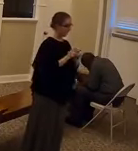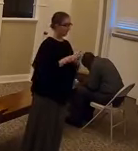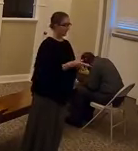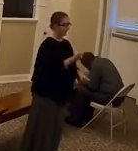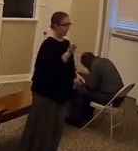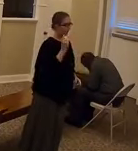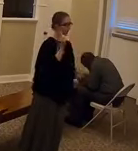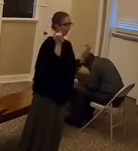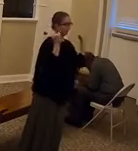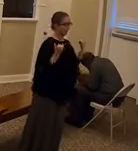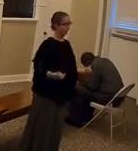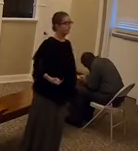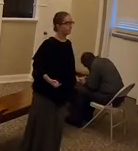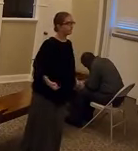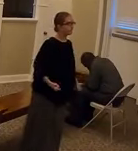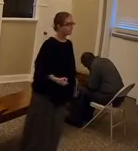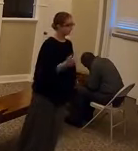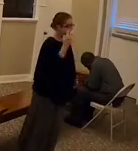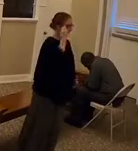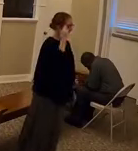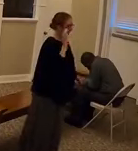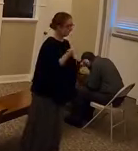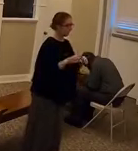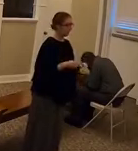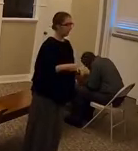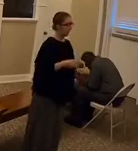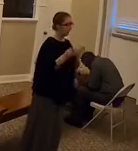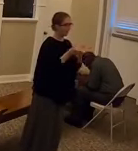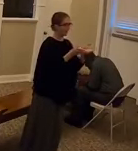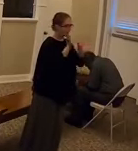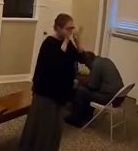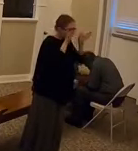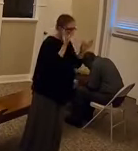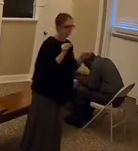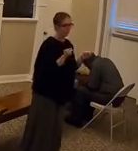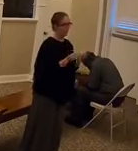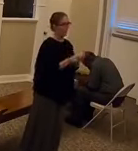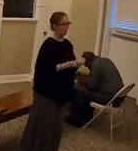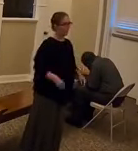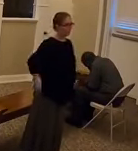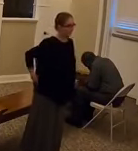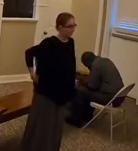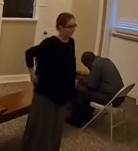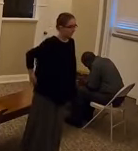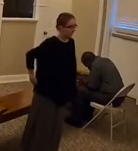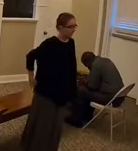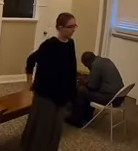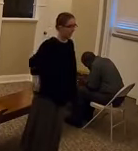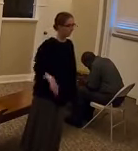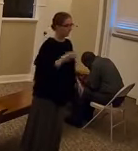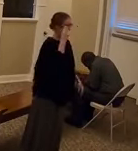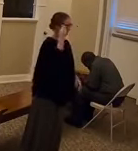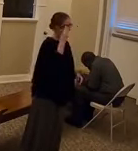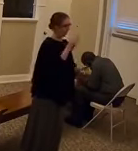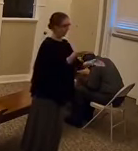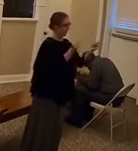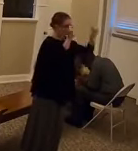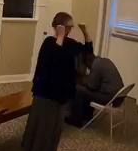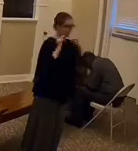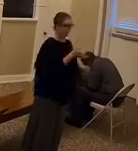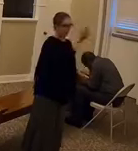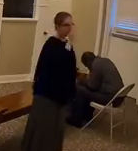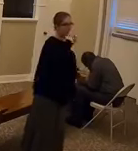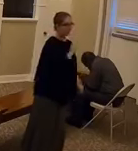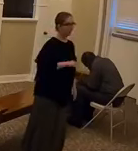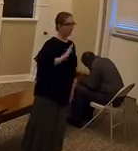still come around even today. But you know what? I don't even pay them any attention anymore. Hallelujah. Amen. You know, when you got the power of God,